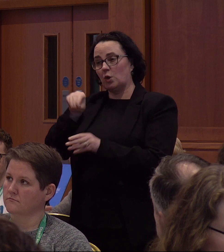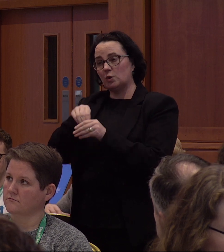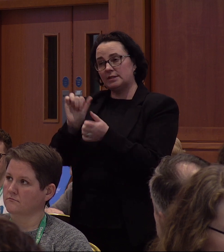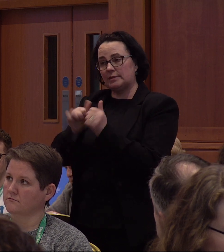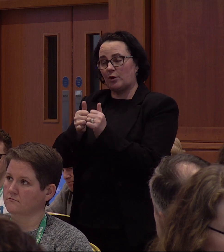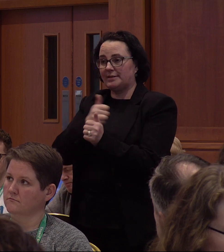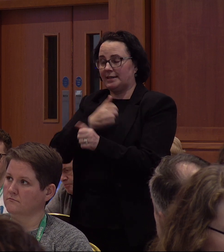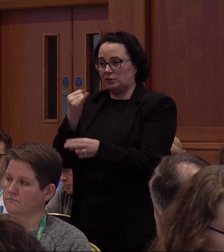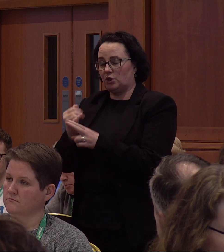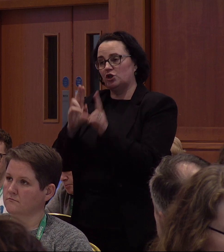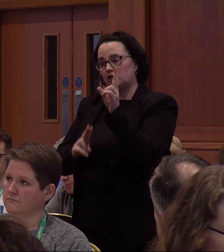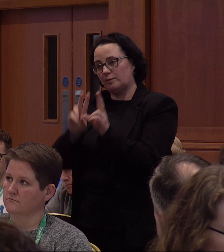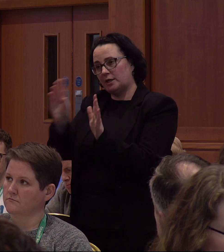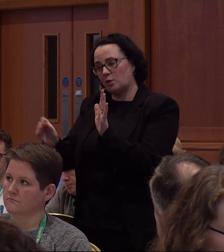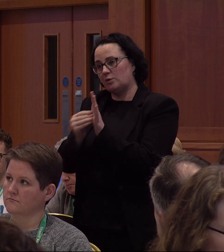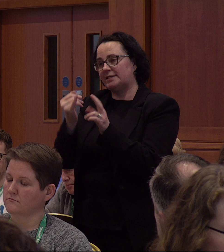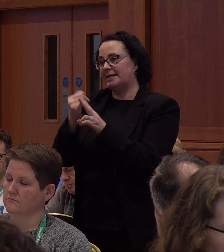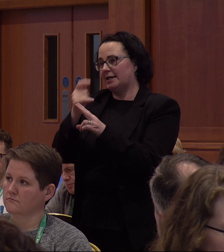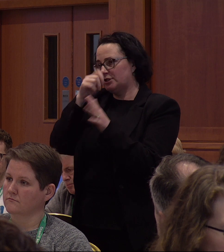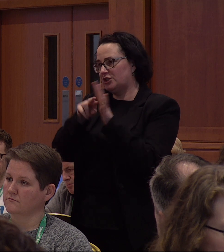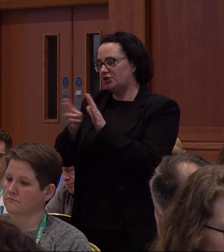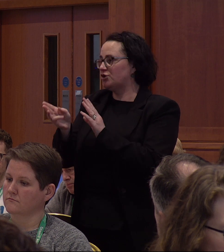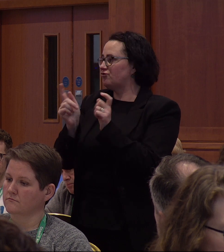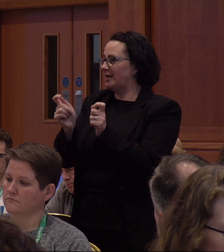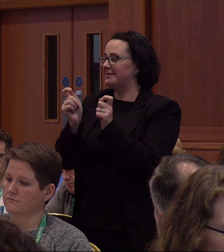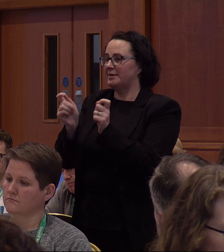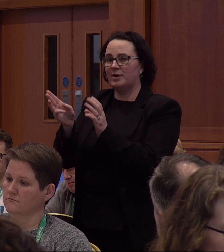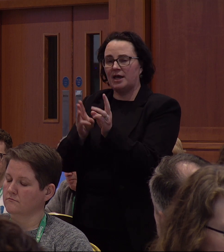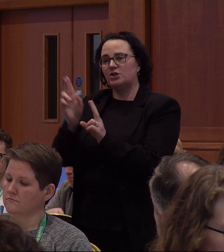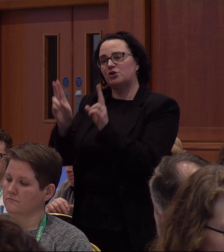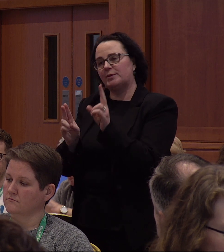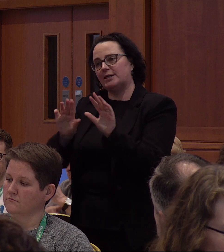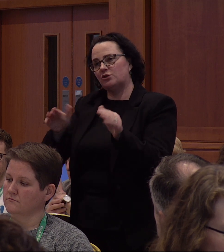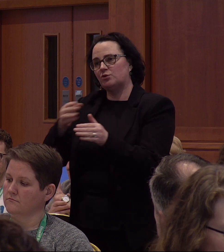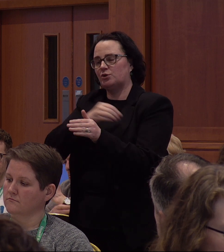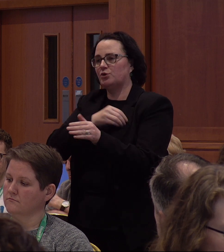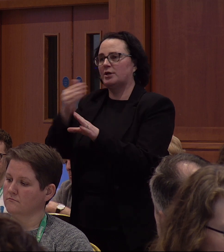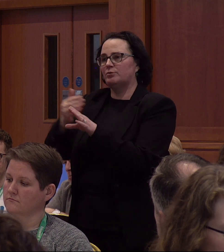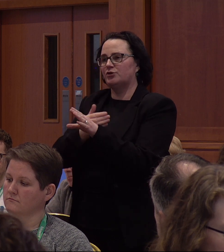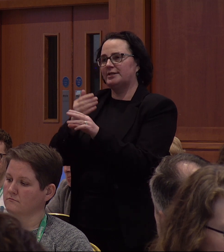should be part of teacher practice and may be introduced to pre-teens and 6th class students. Thank